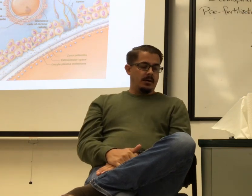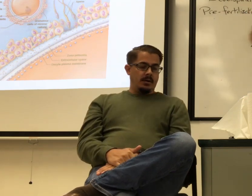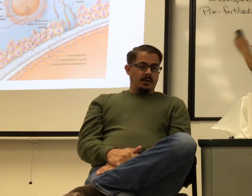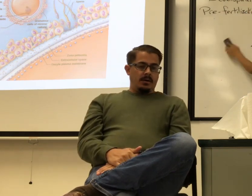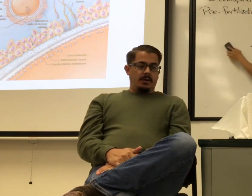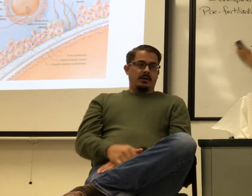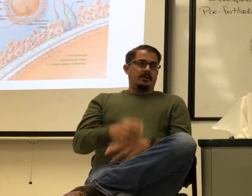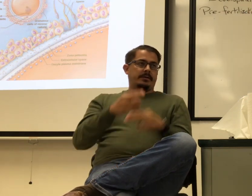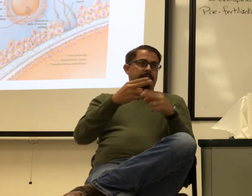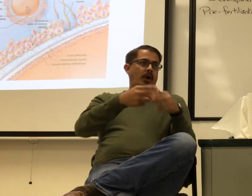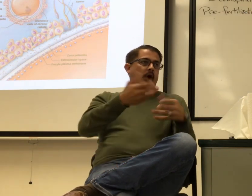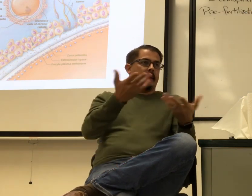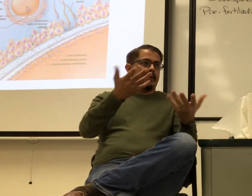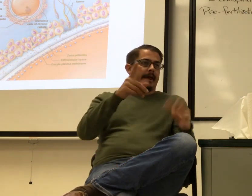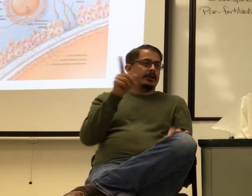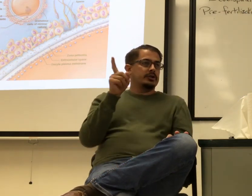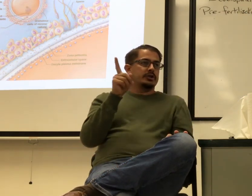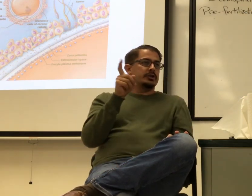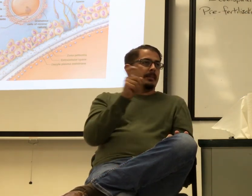Just call it sperm penetration.